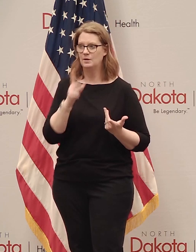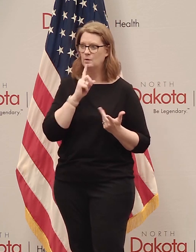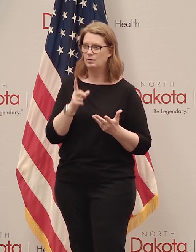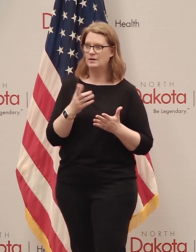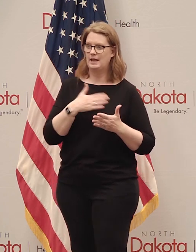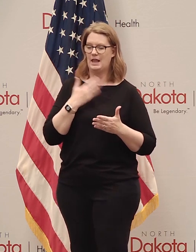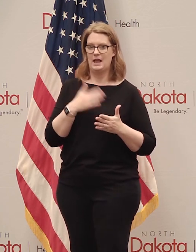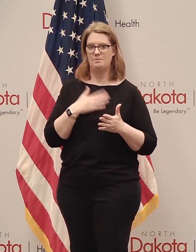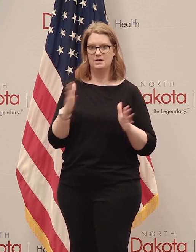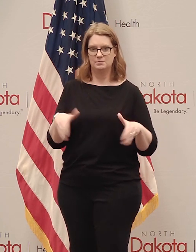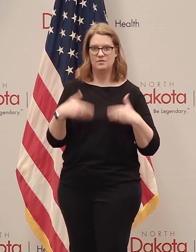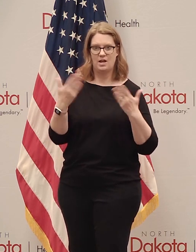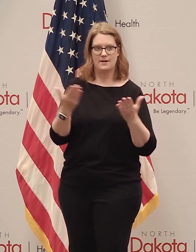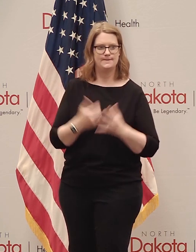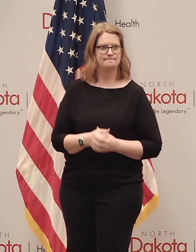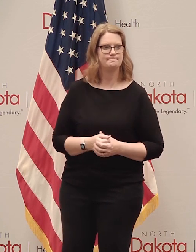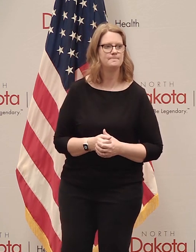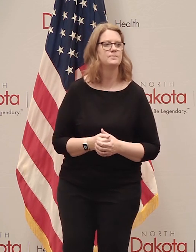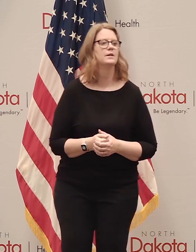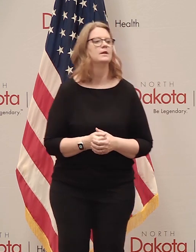that.